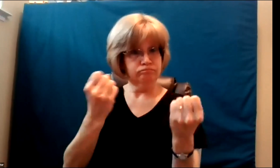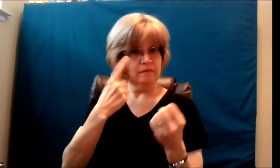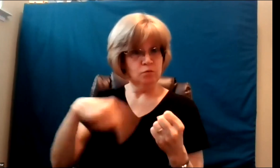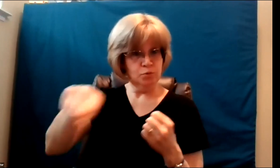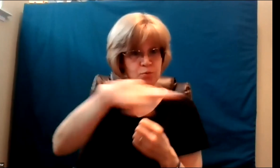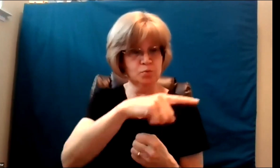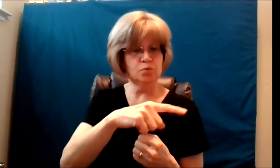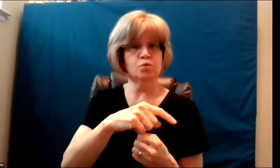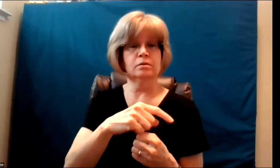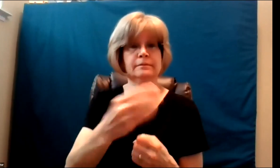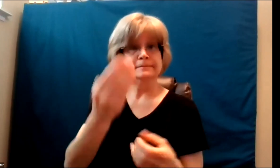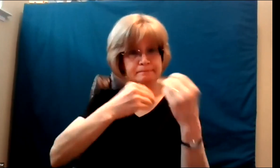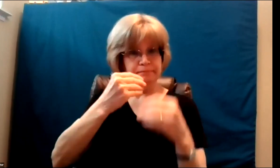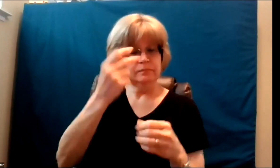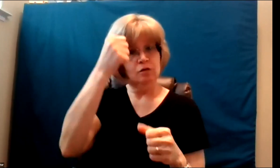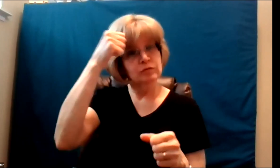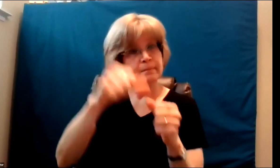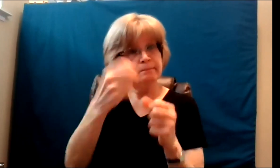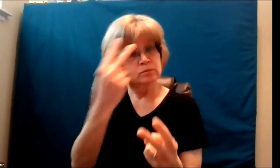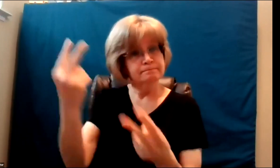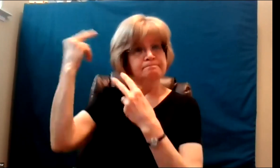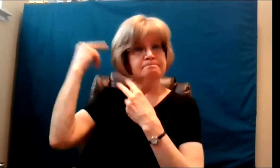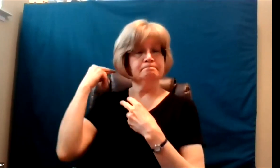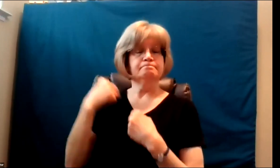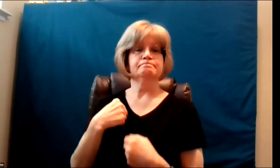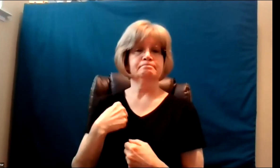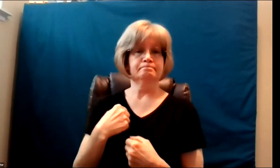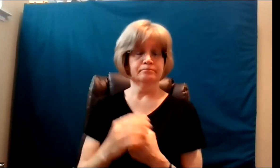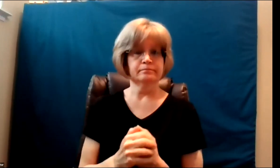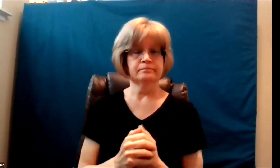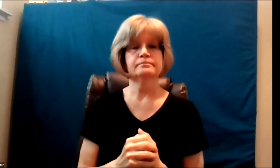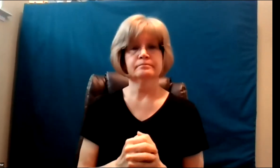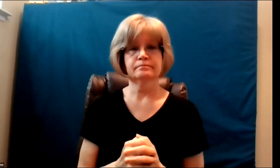you. Do this in remembrance of me."